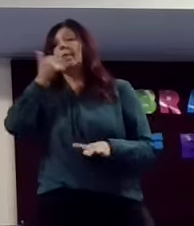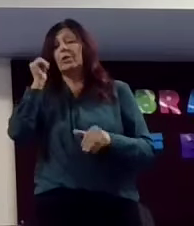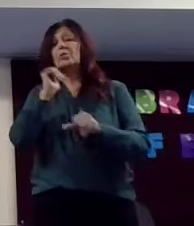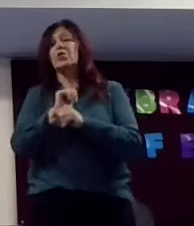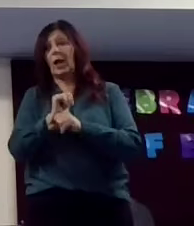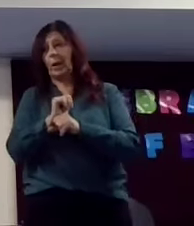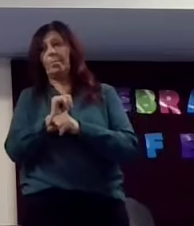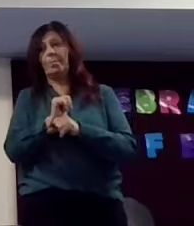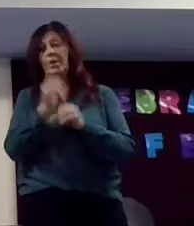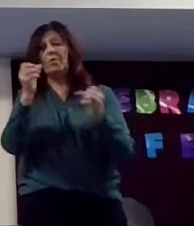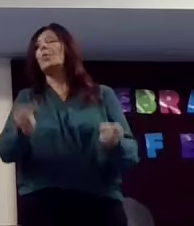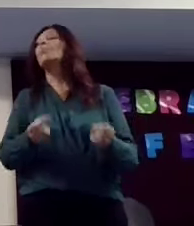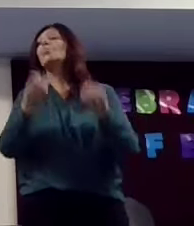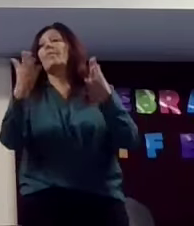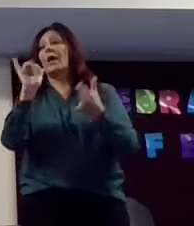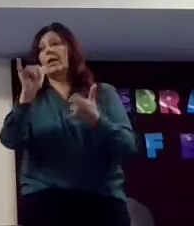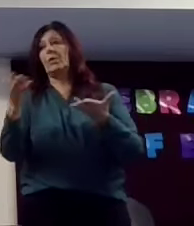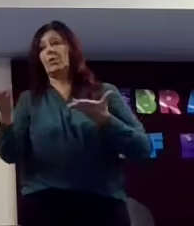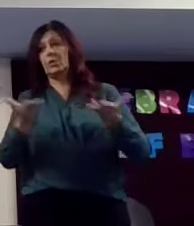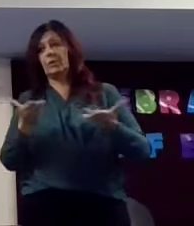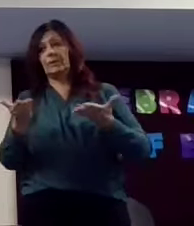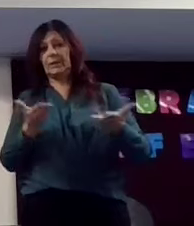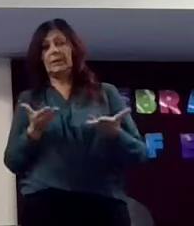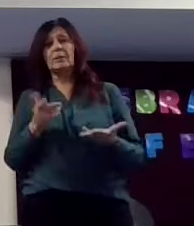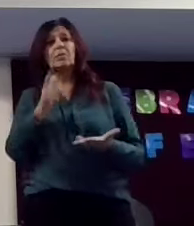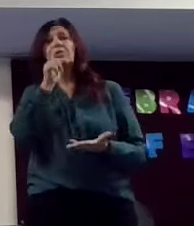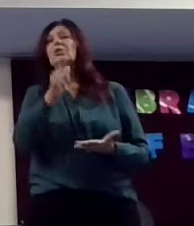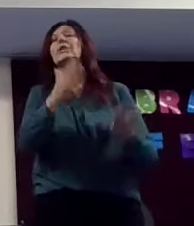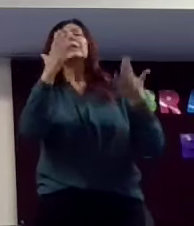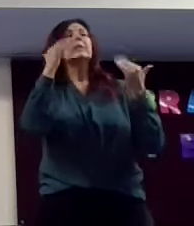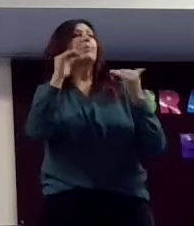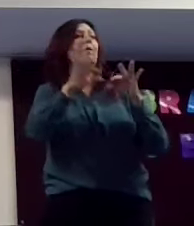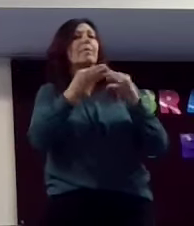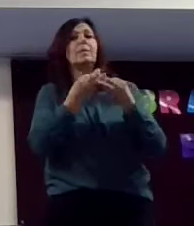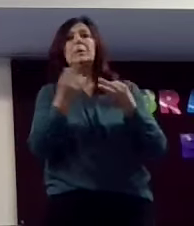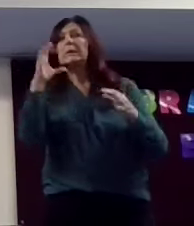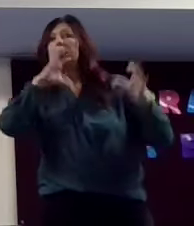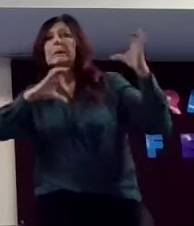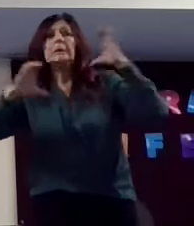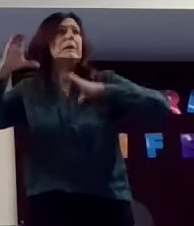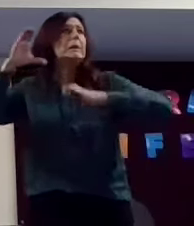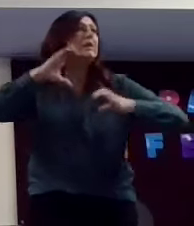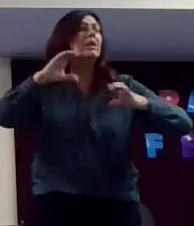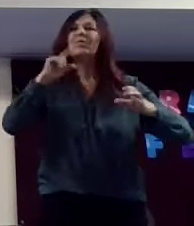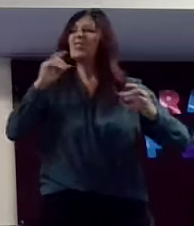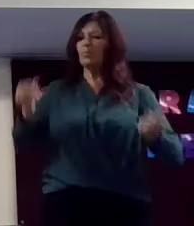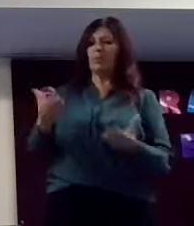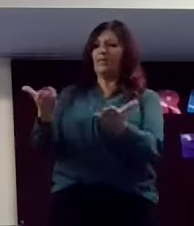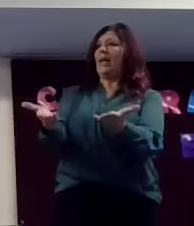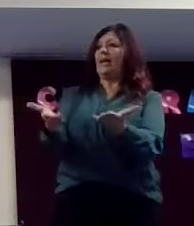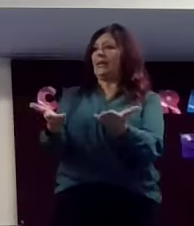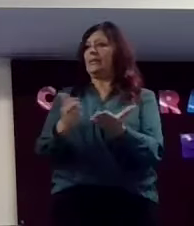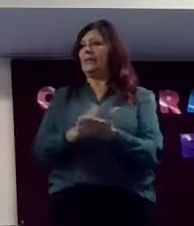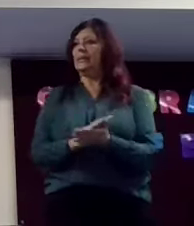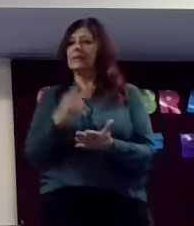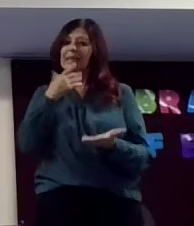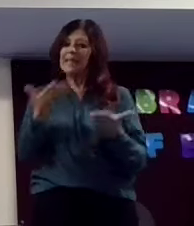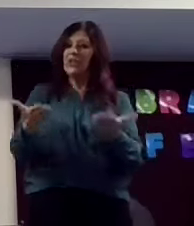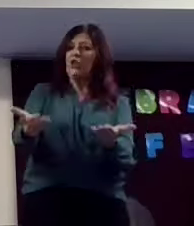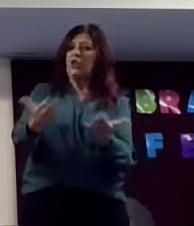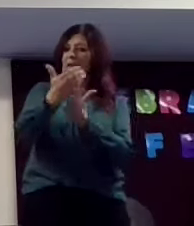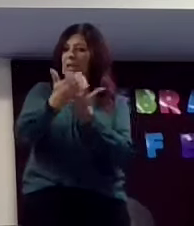job of providing those services. We shouldn't expect families to go out and seek them. We should be able to provide them for them and